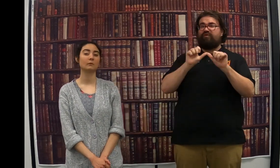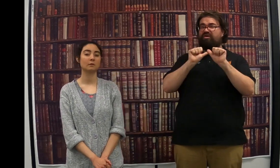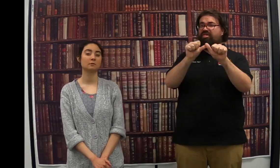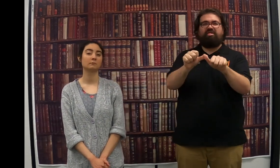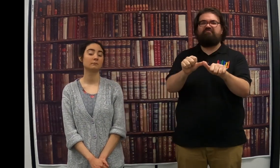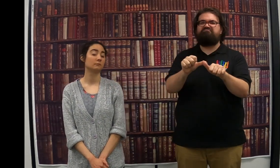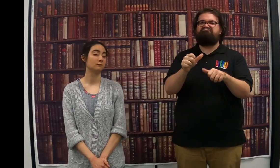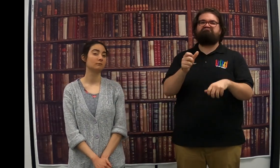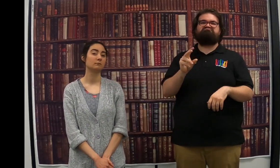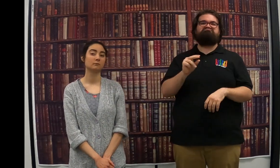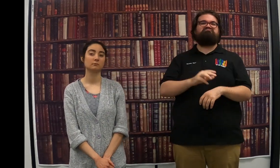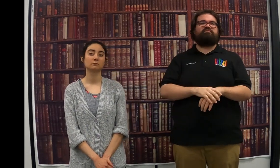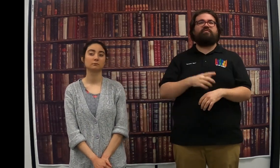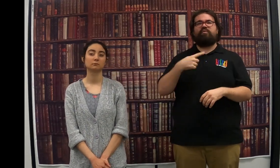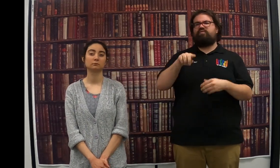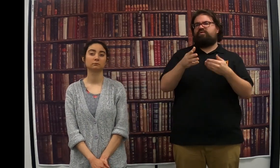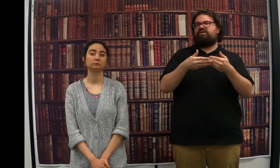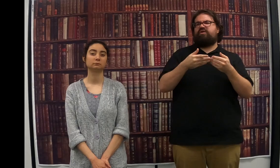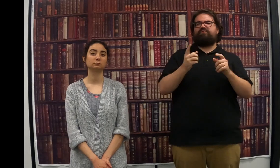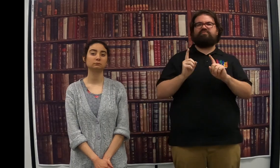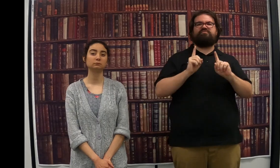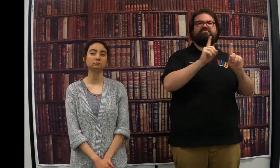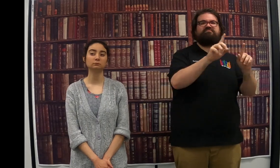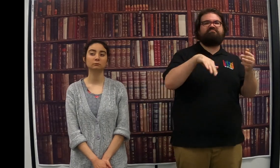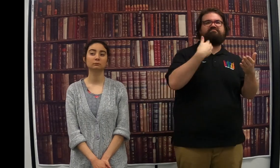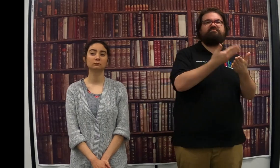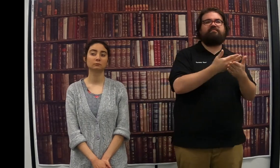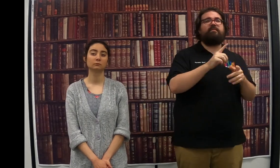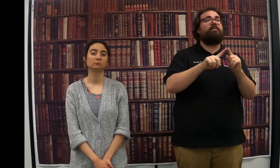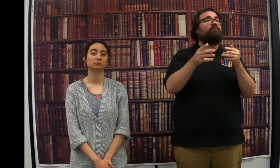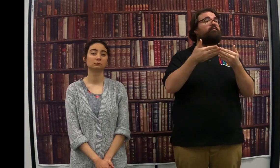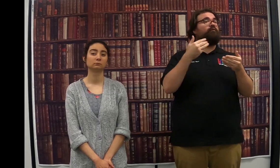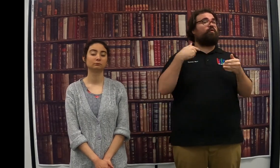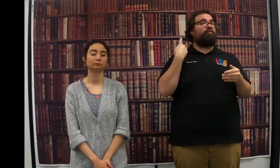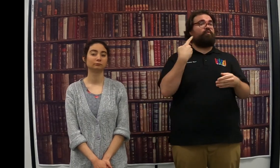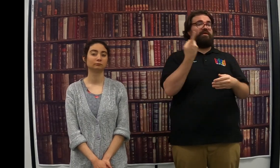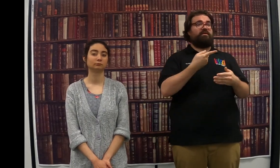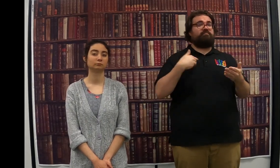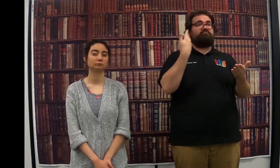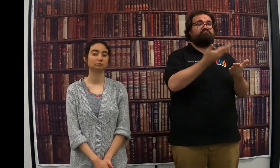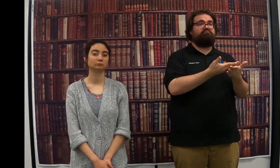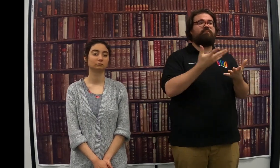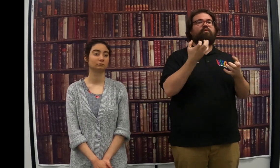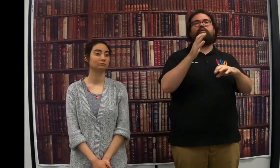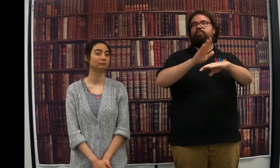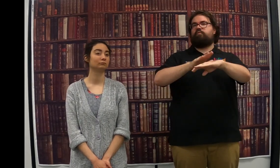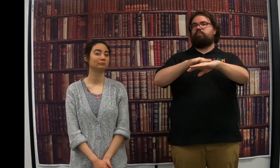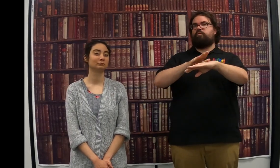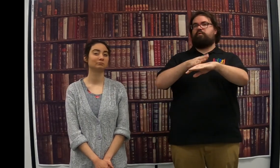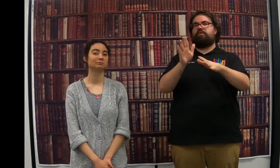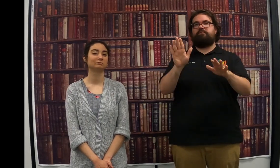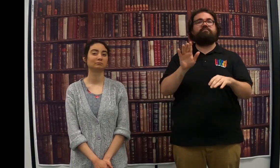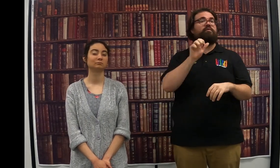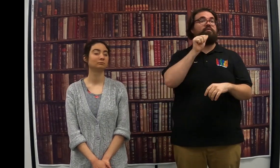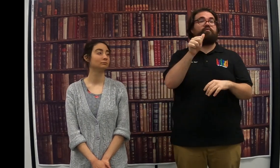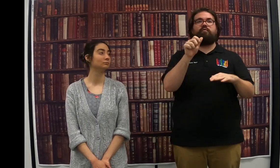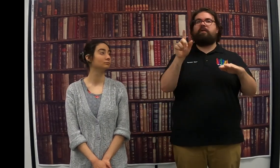sure. We are nearly there, but before we arrive, I want to give you a brief warning. Do not